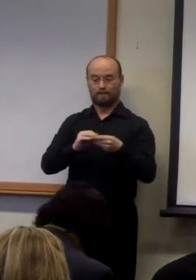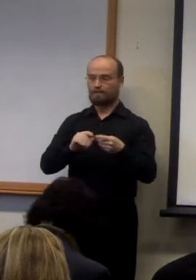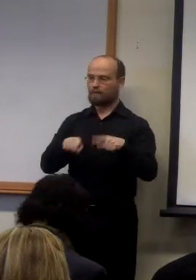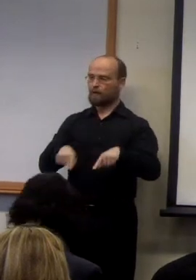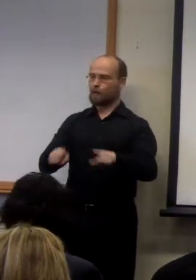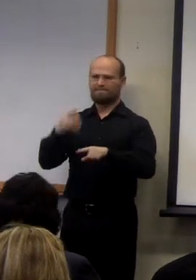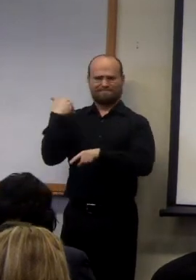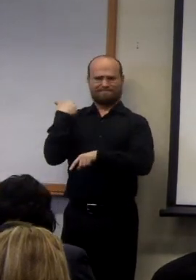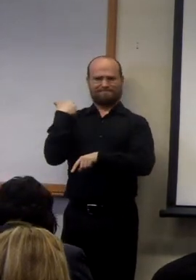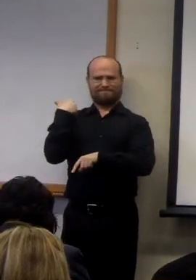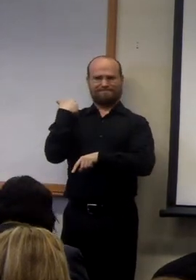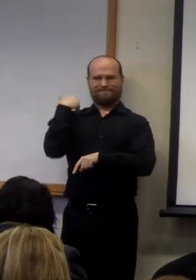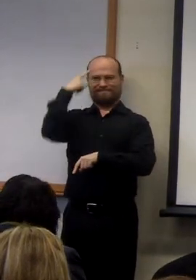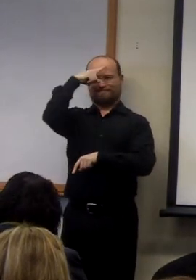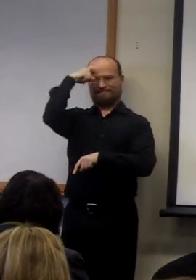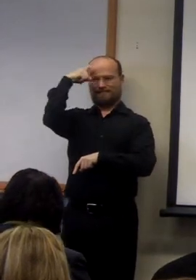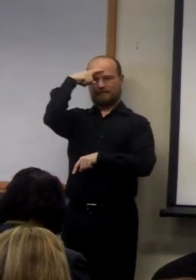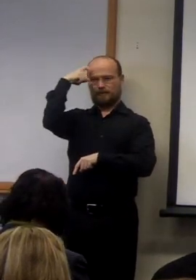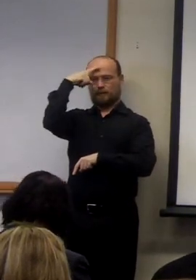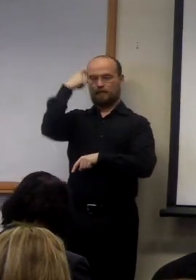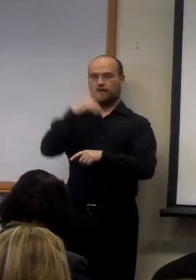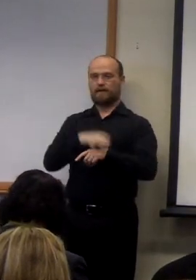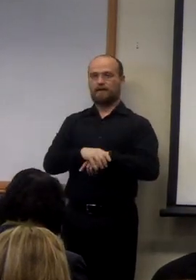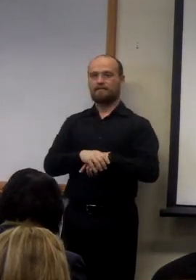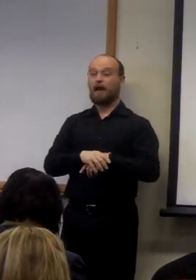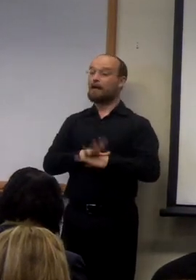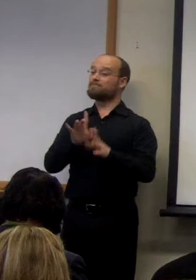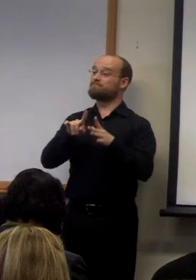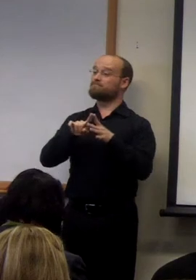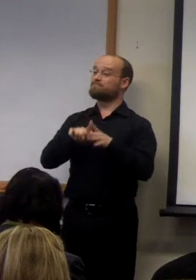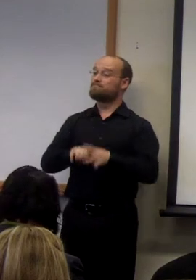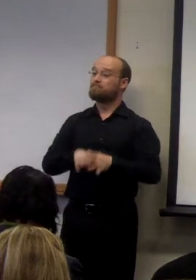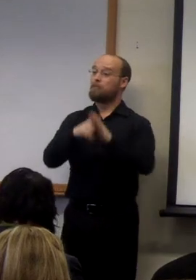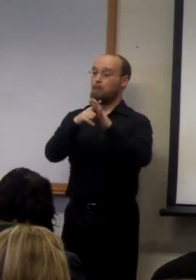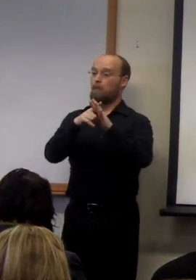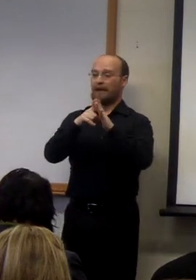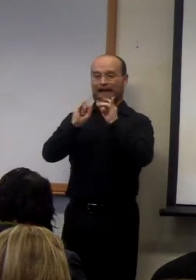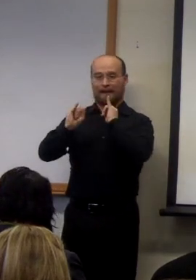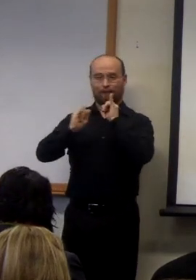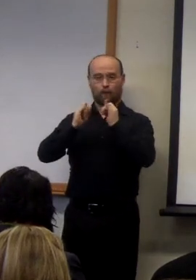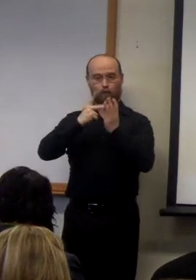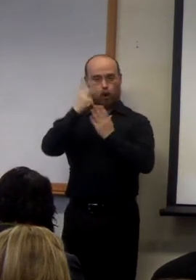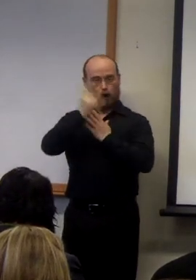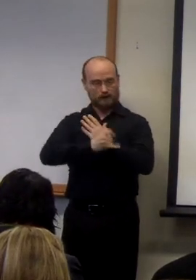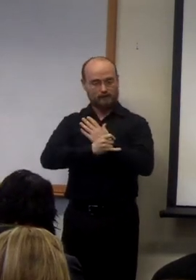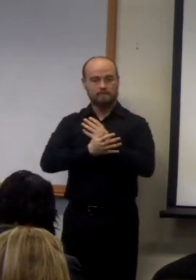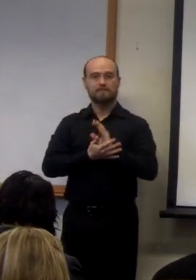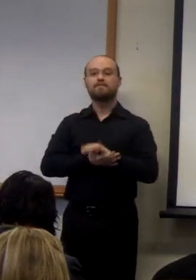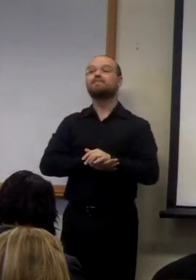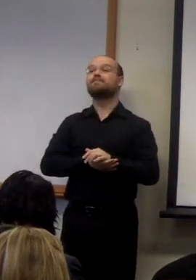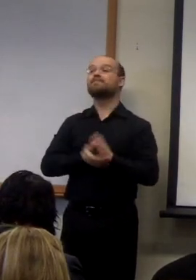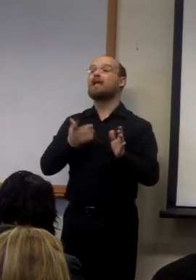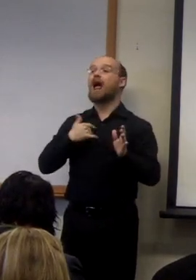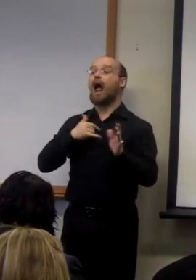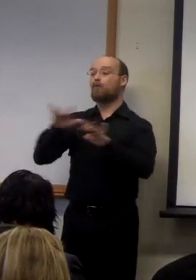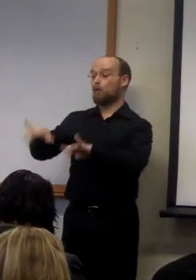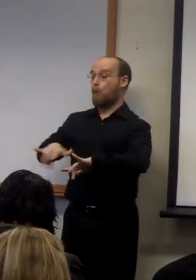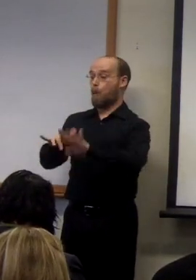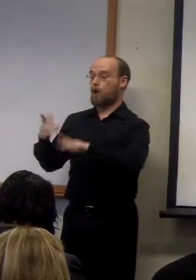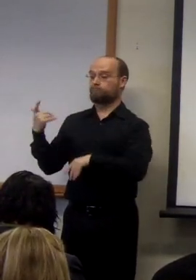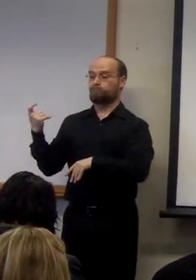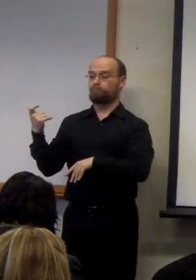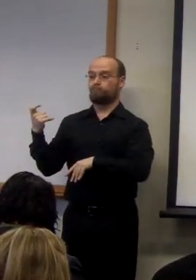over the summer, I embarked upon this interview project. I took a tape recorder around